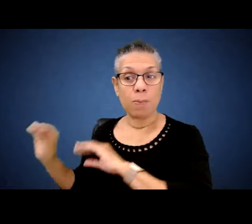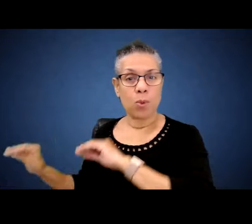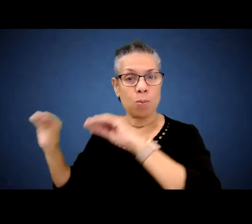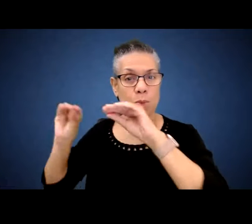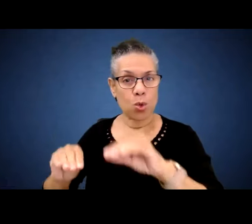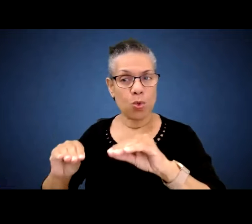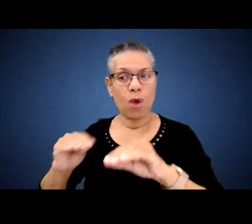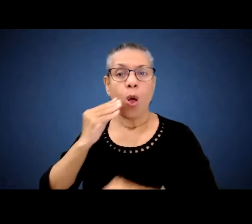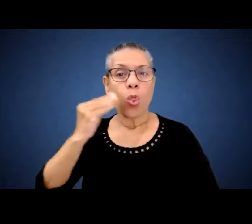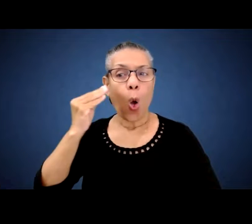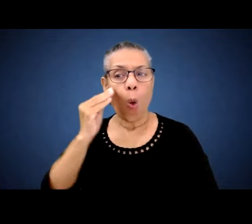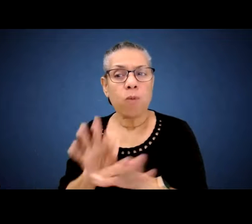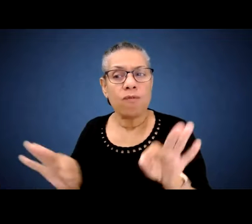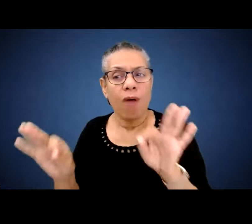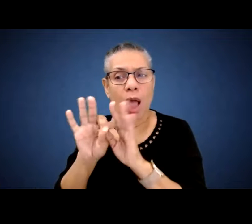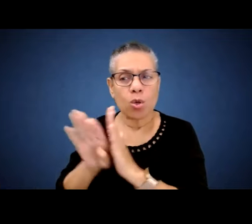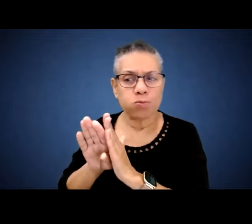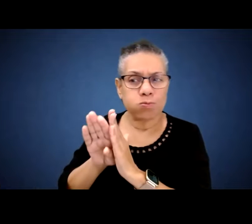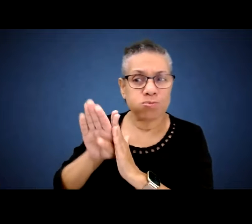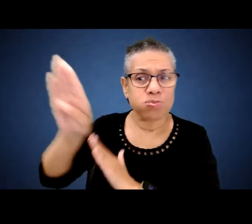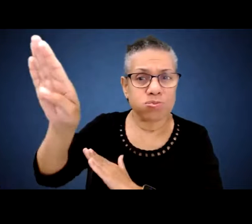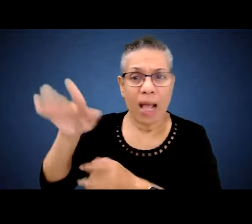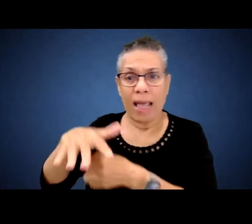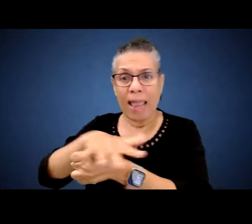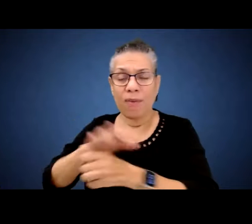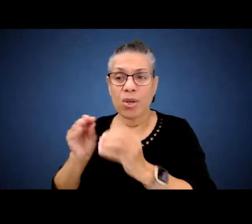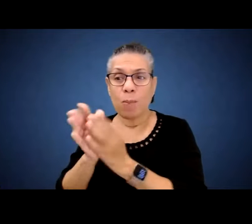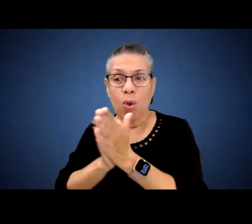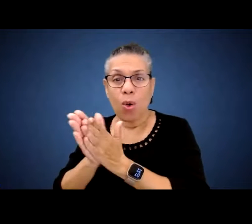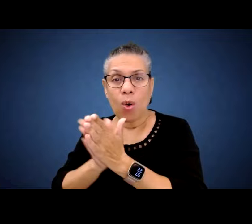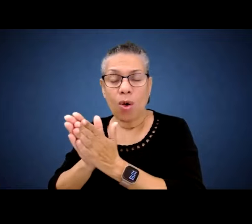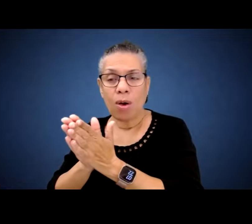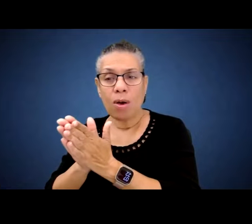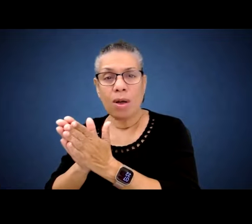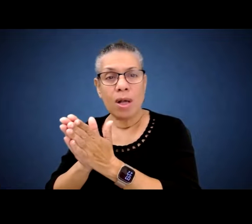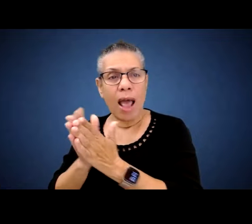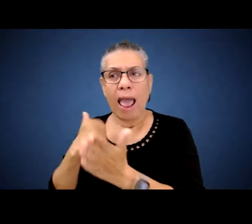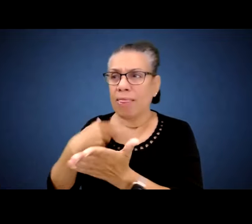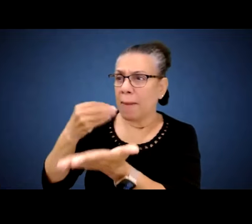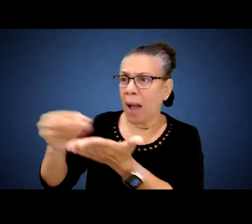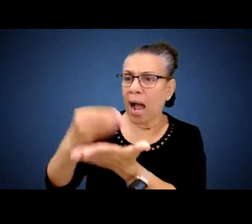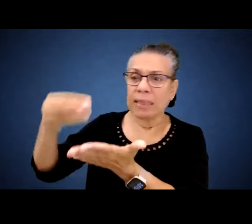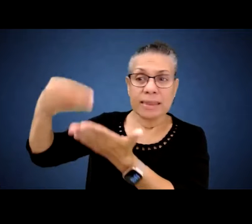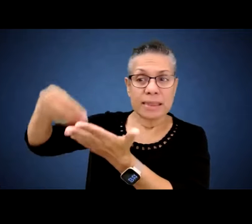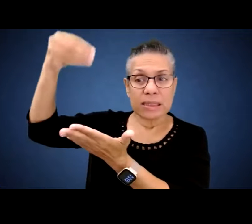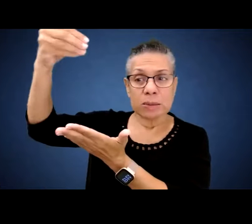value of homes going up and the area becoming more desirable, yet you still have people that have nothing.